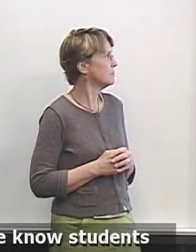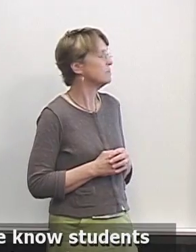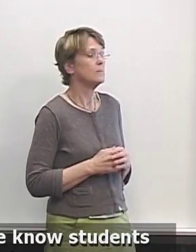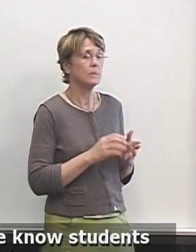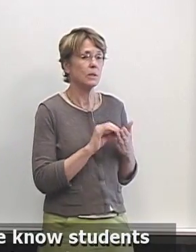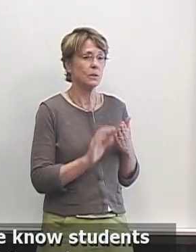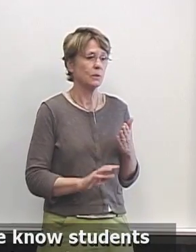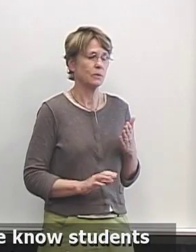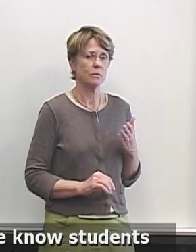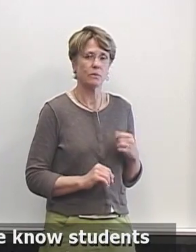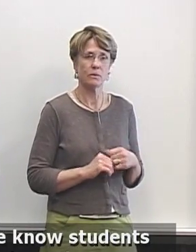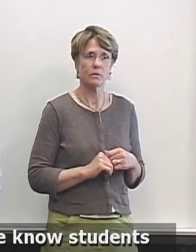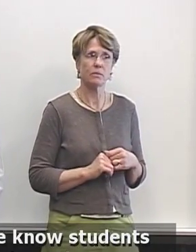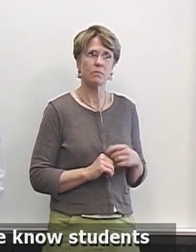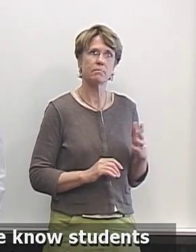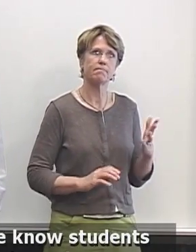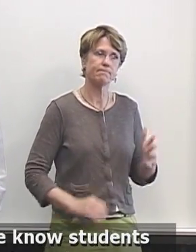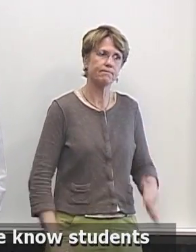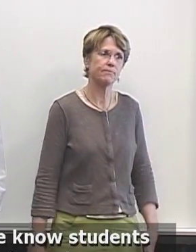students